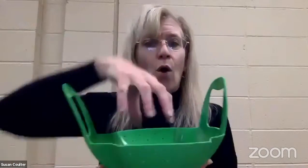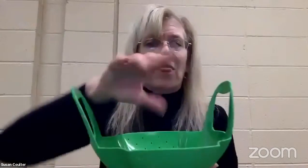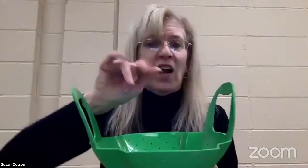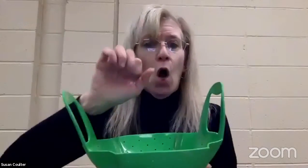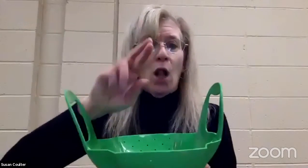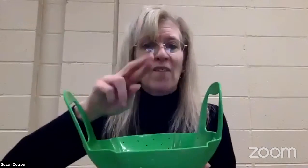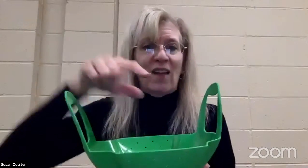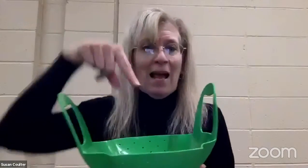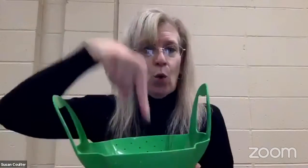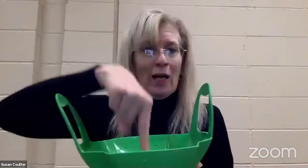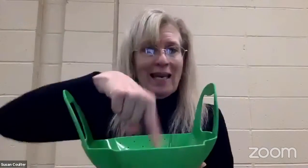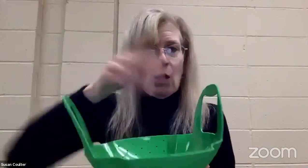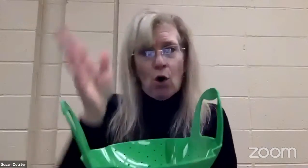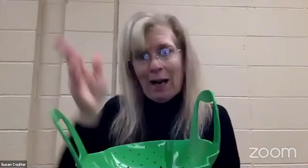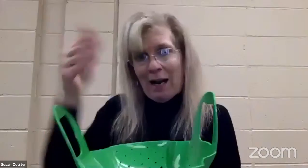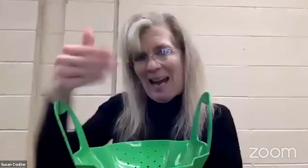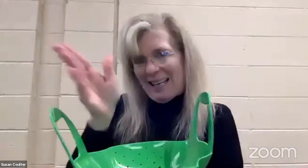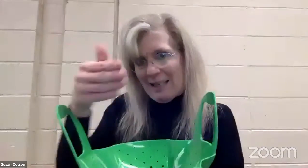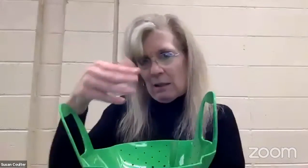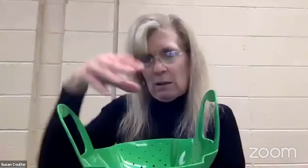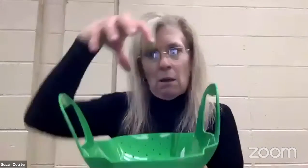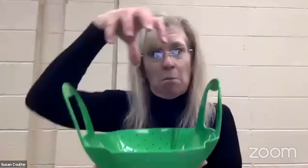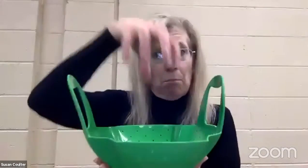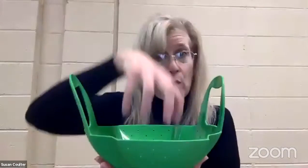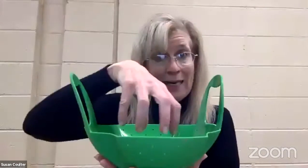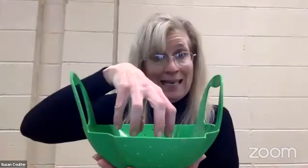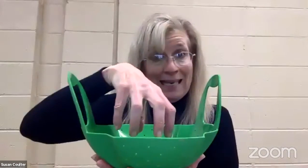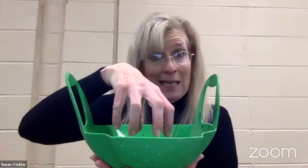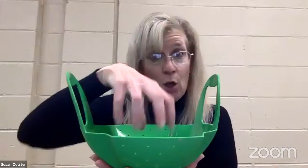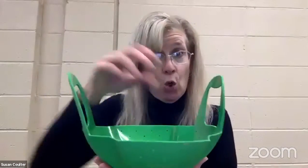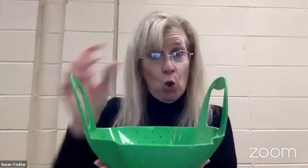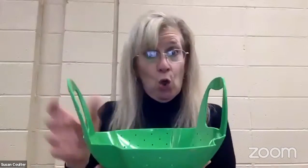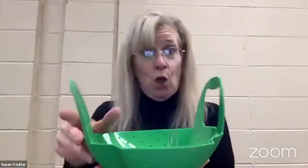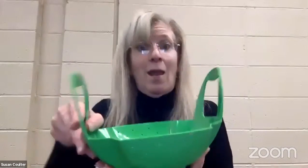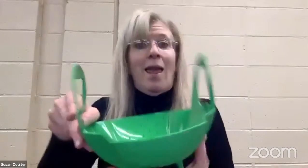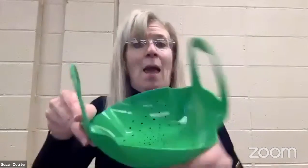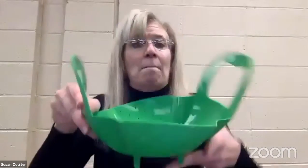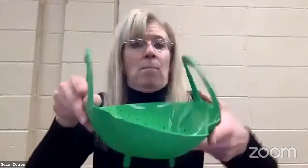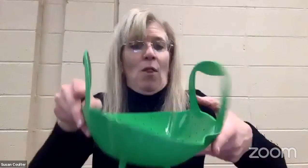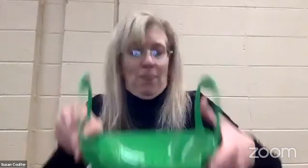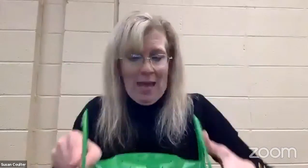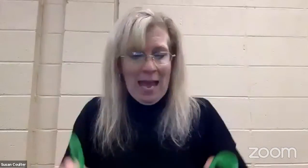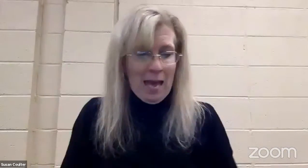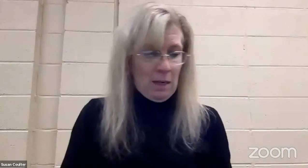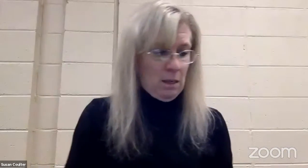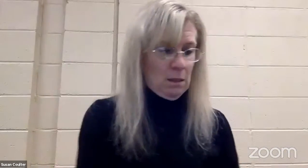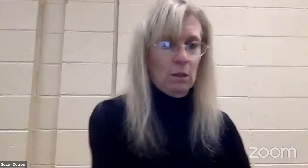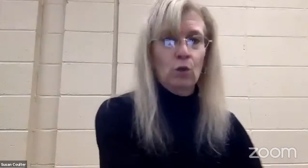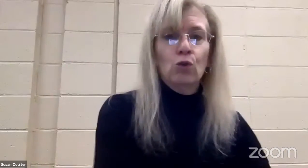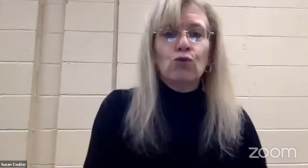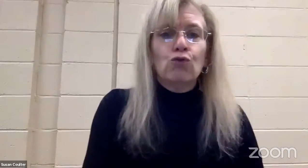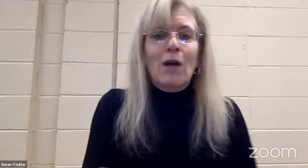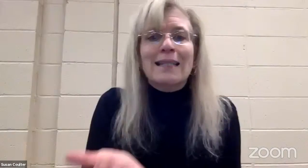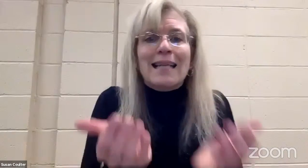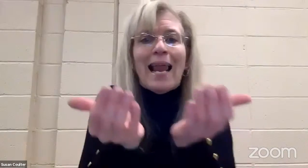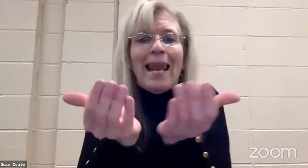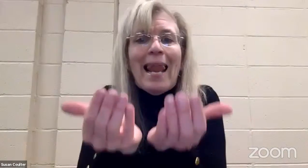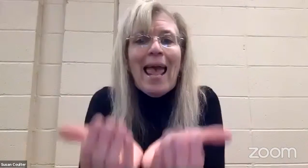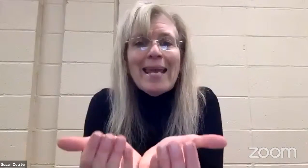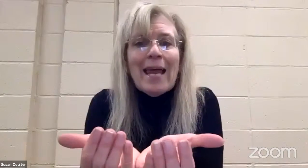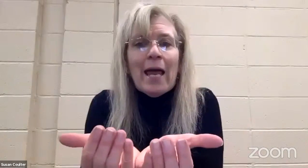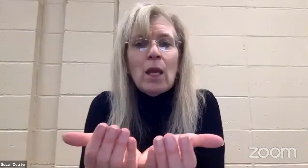I put the cauliflower in here, I cut it, put it in here, and put that,